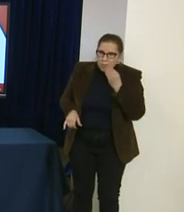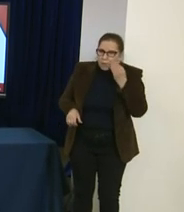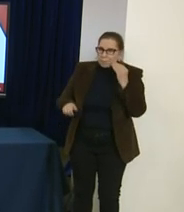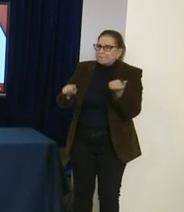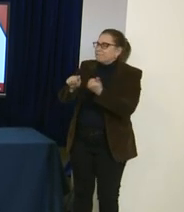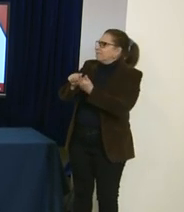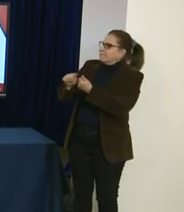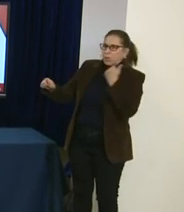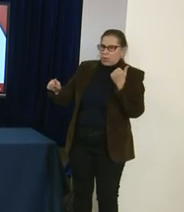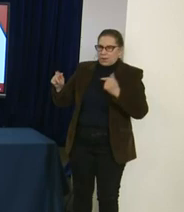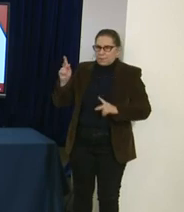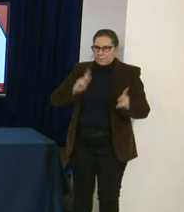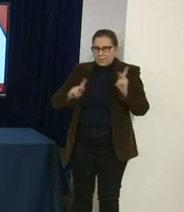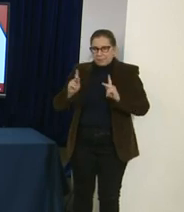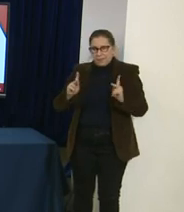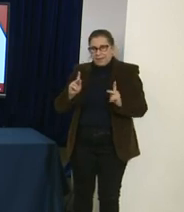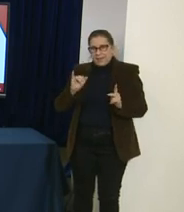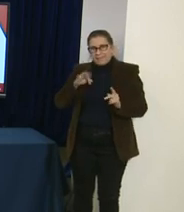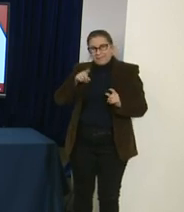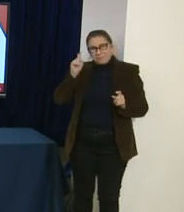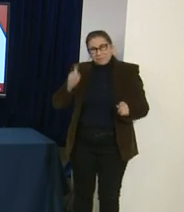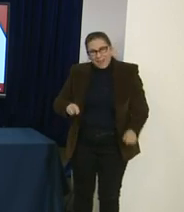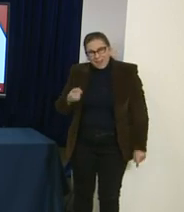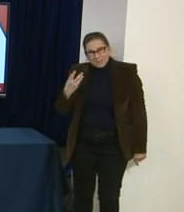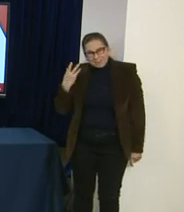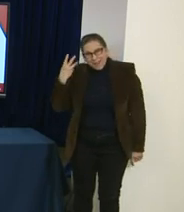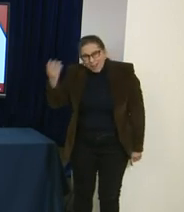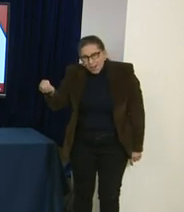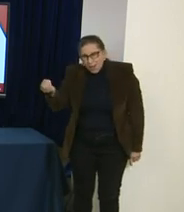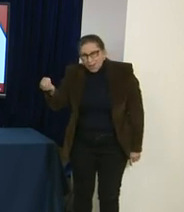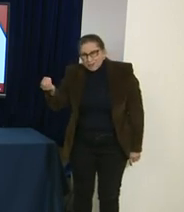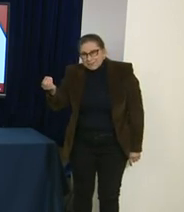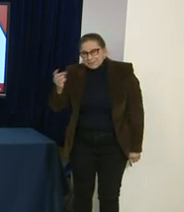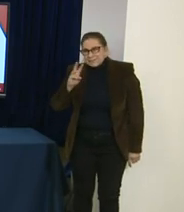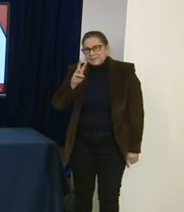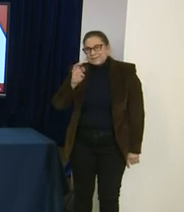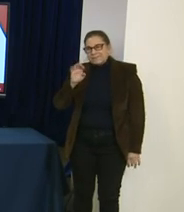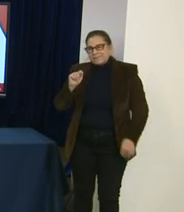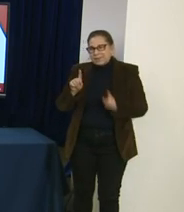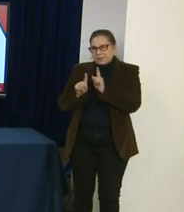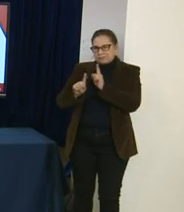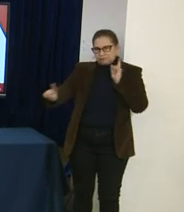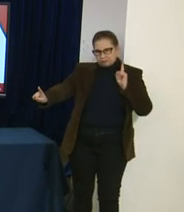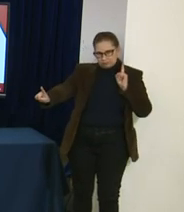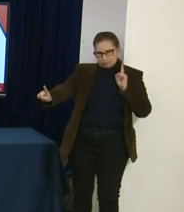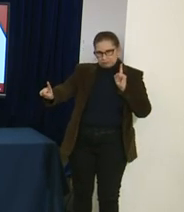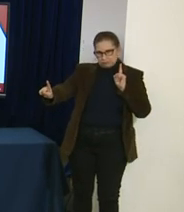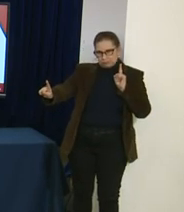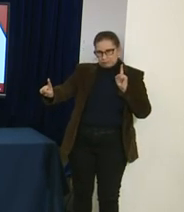a safe social distance of at least 6 feet away from others. Keep